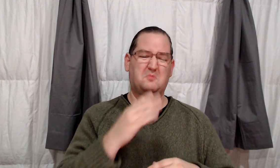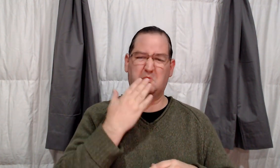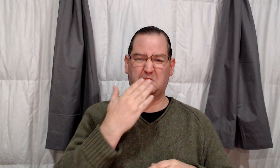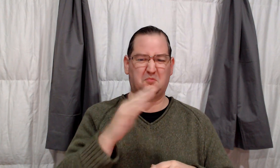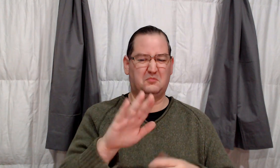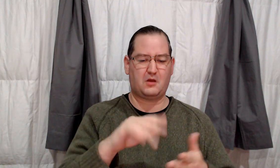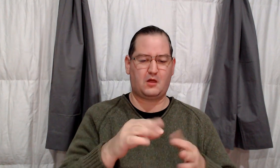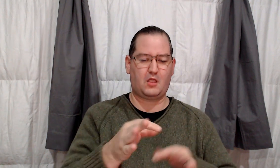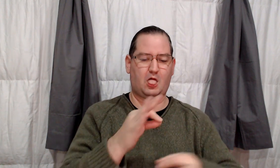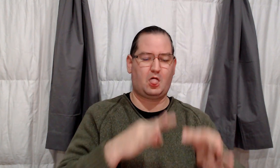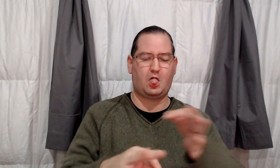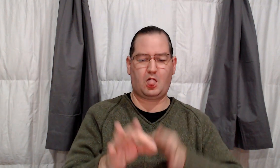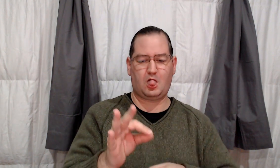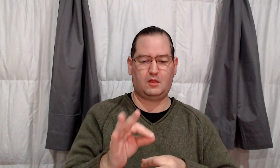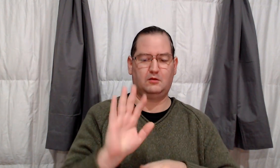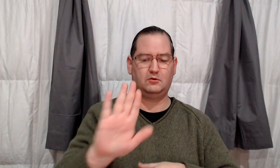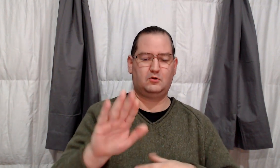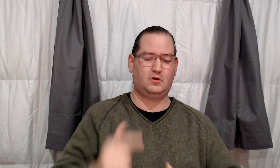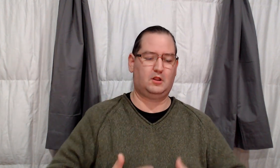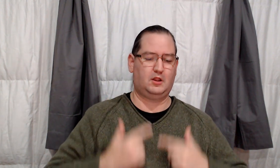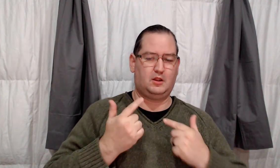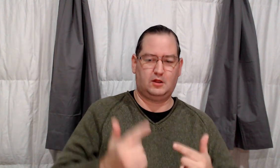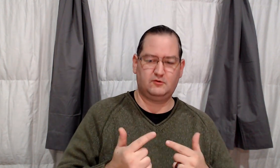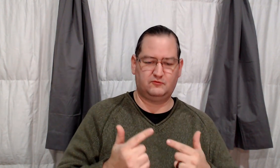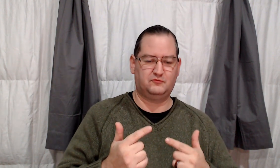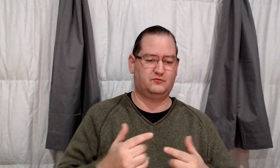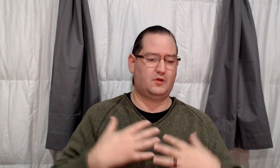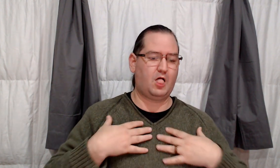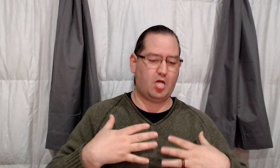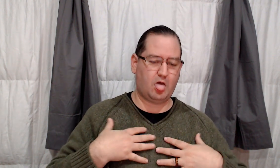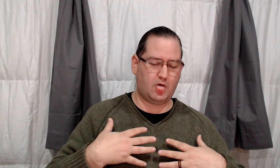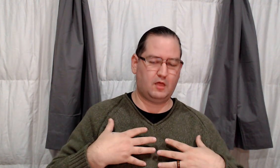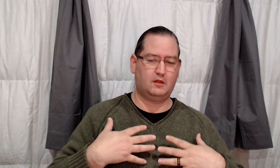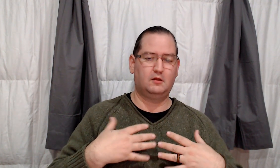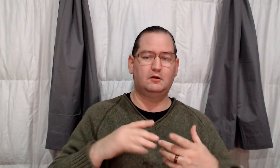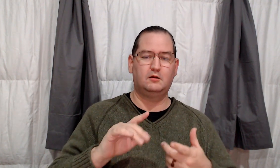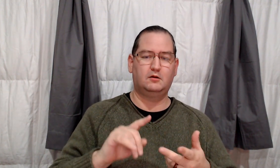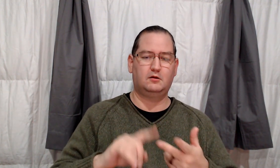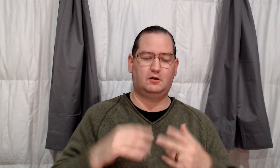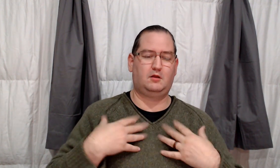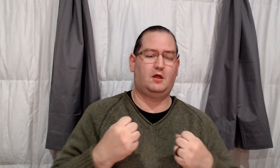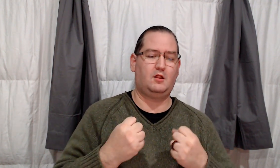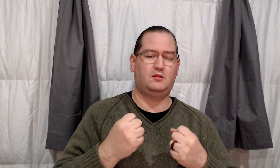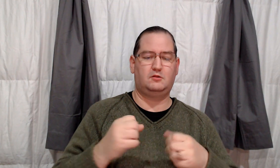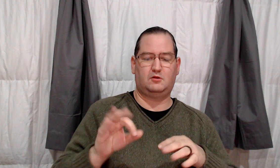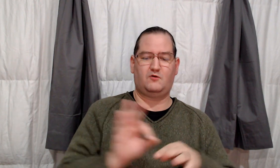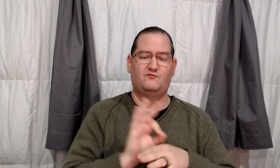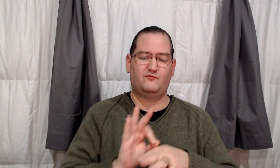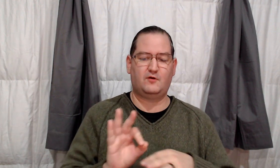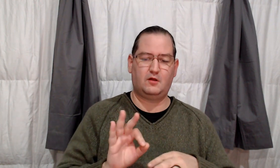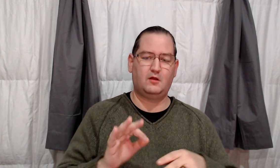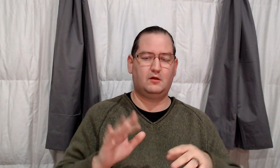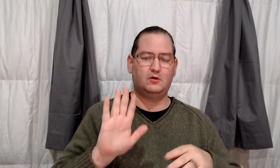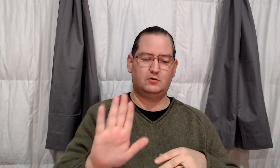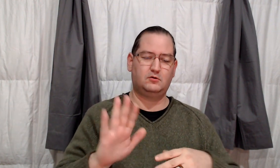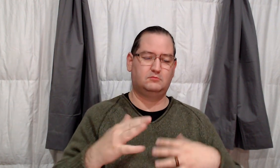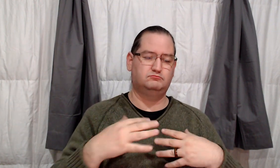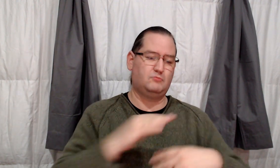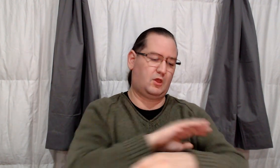your lungs, for your health and fitness, your energy, your stamina. I didn't say it's a